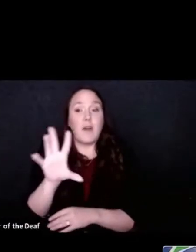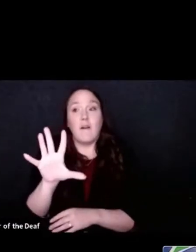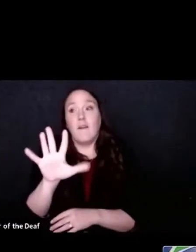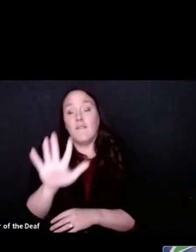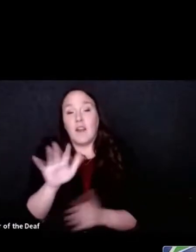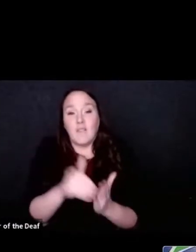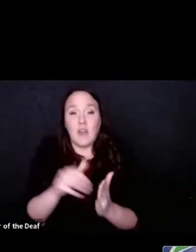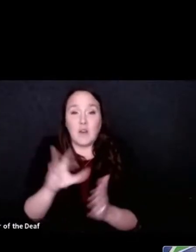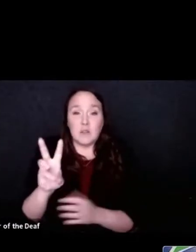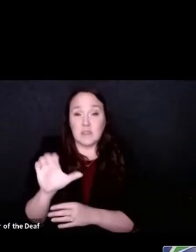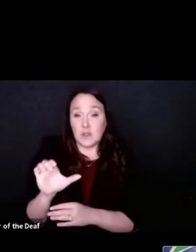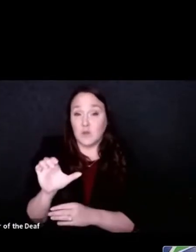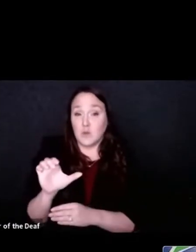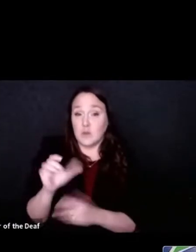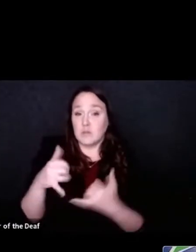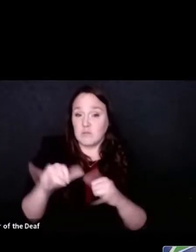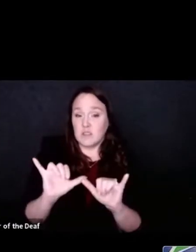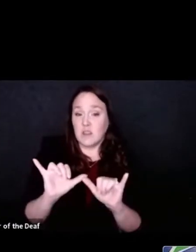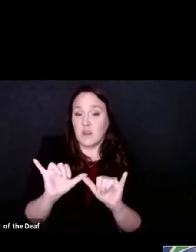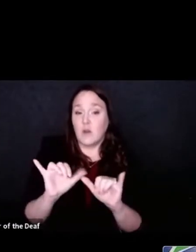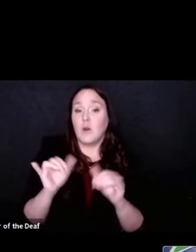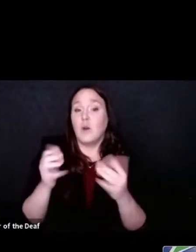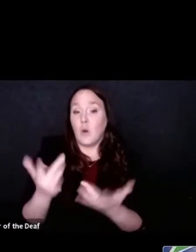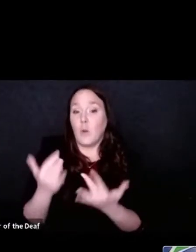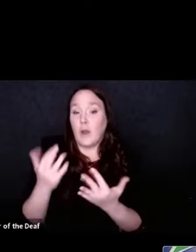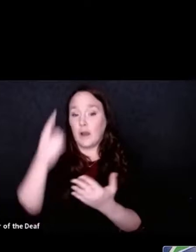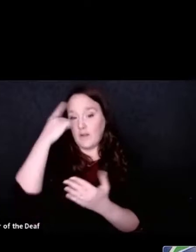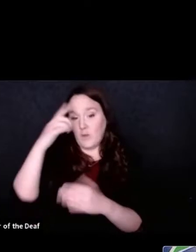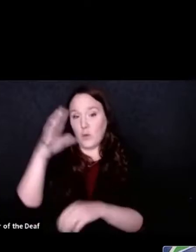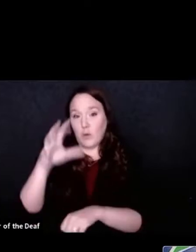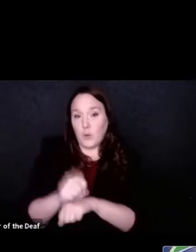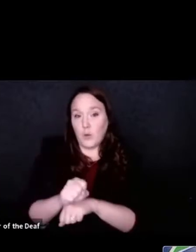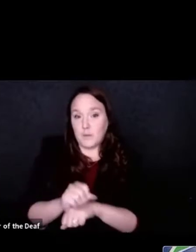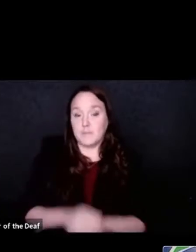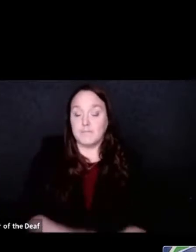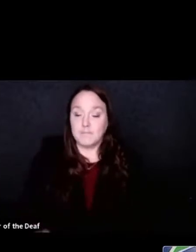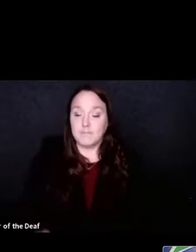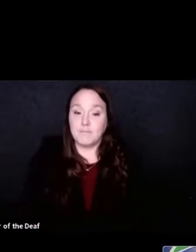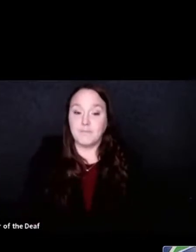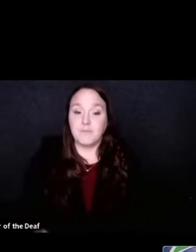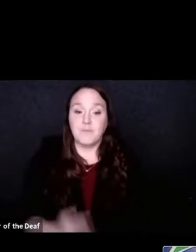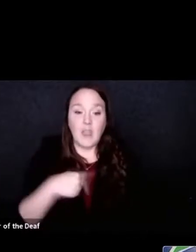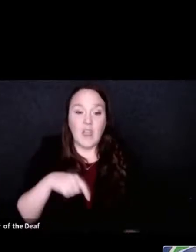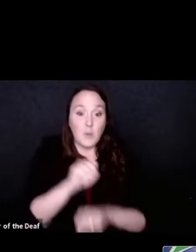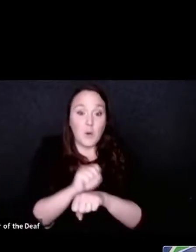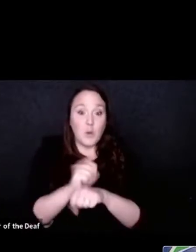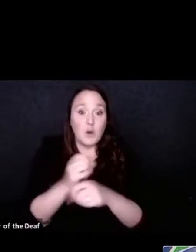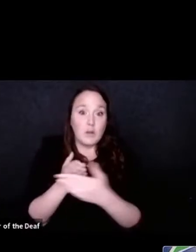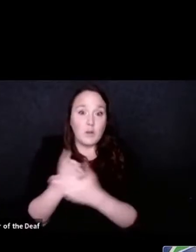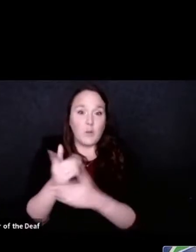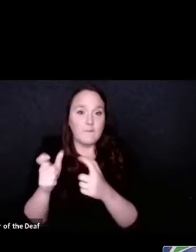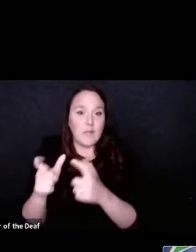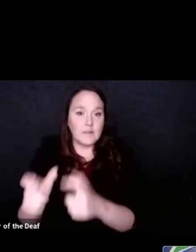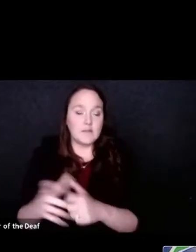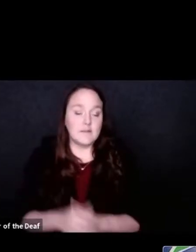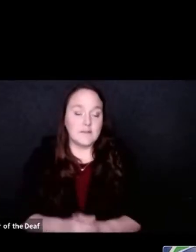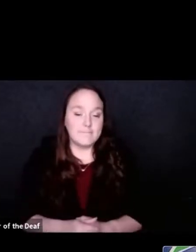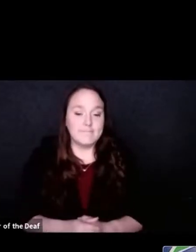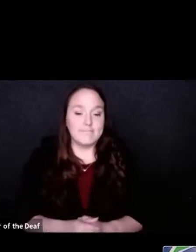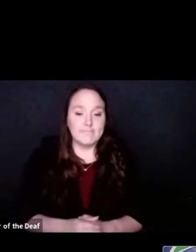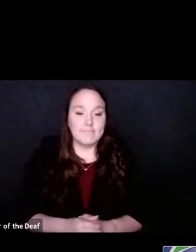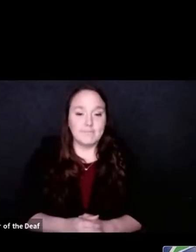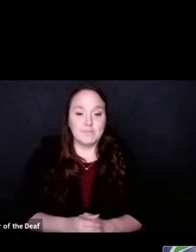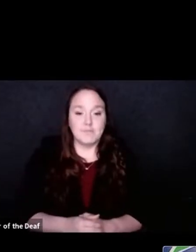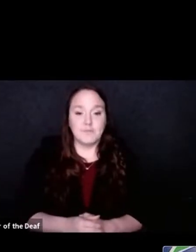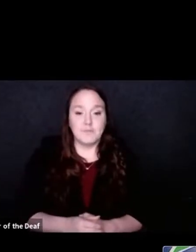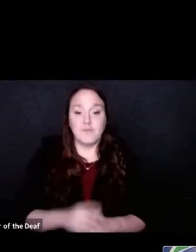that were still in need of being had an appointment made available to them. And we're working through that very quickly. And the next one's